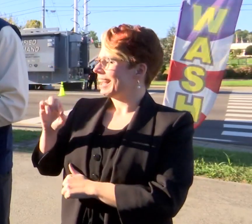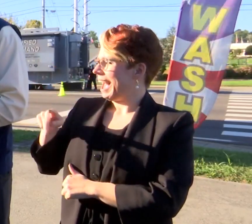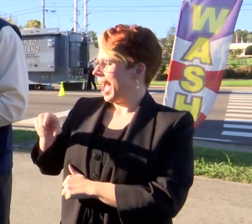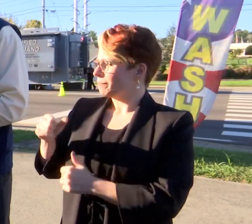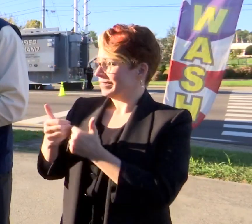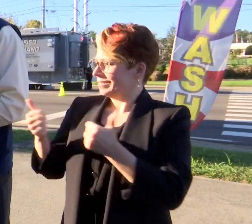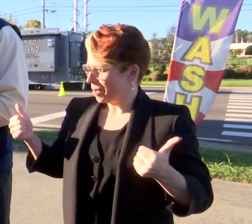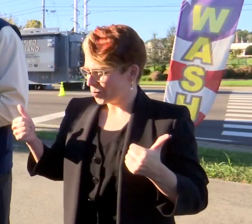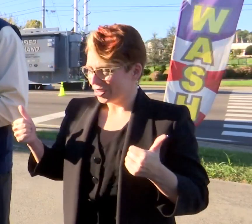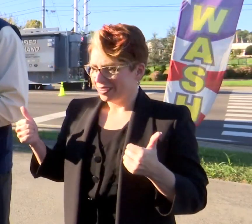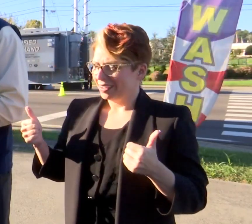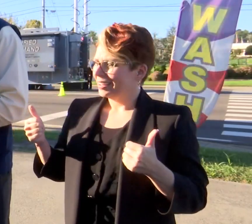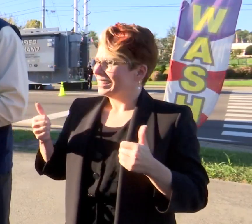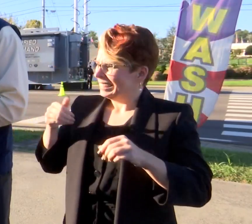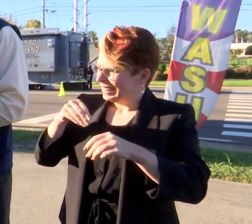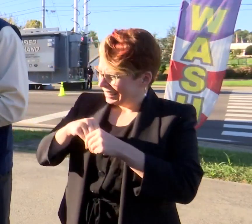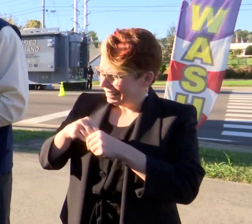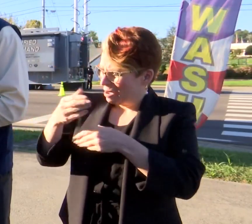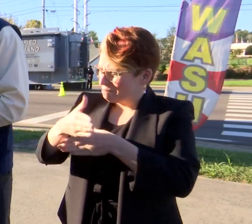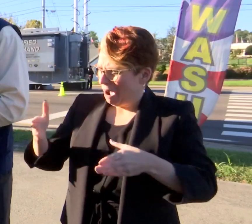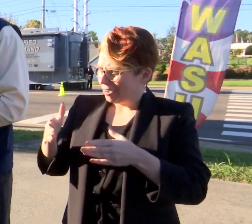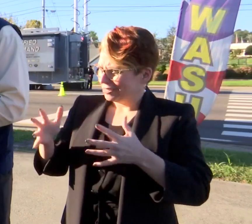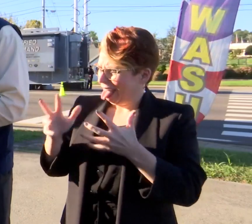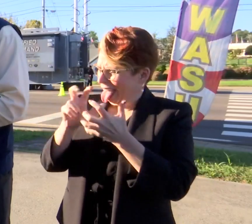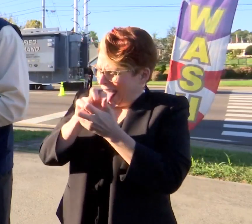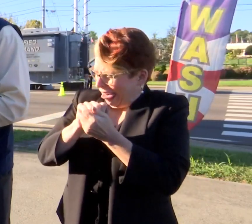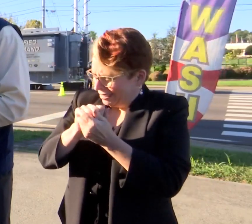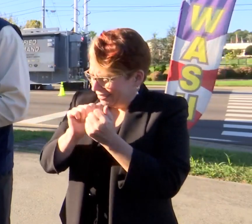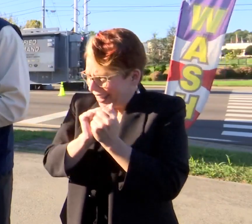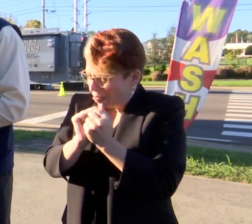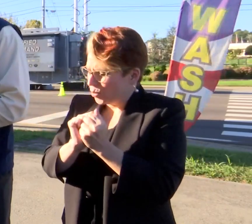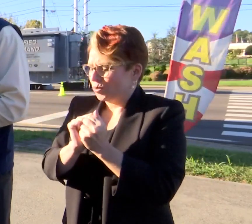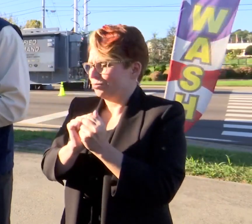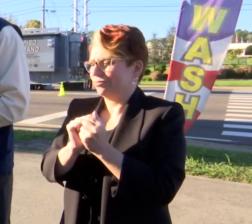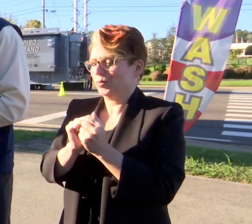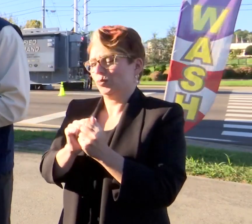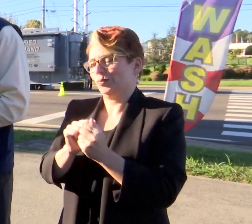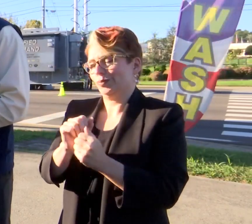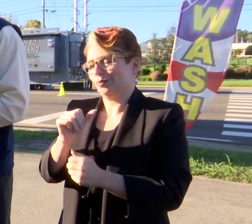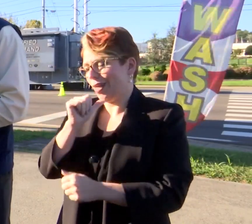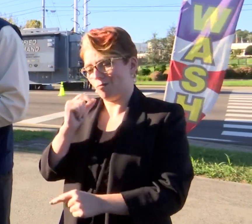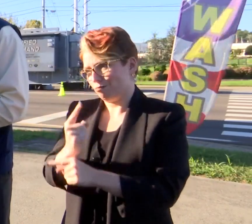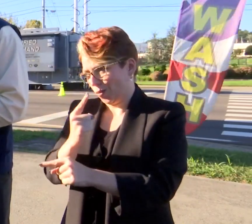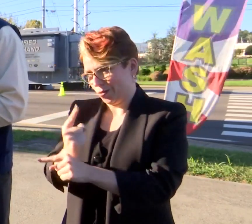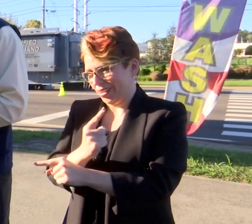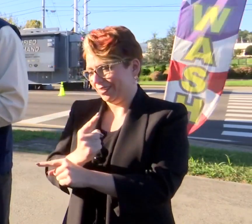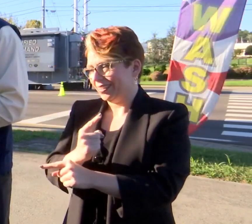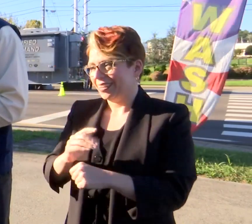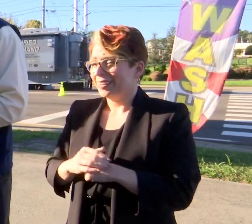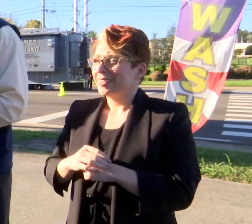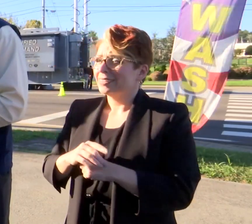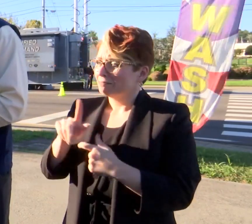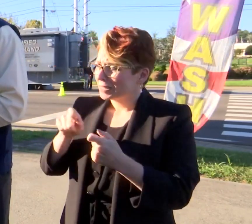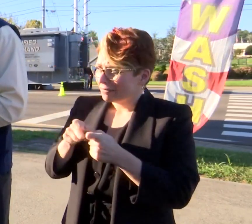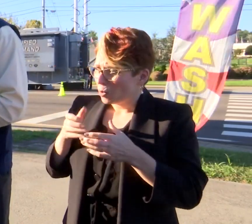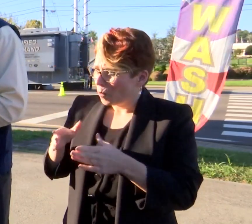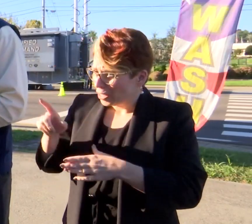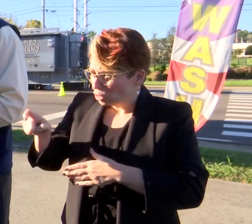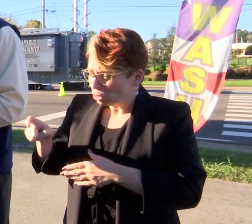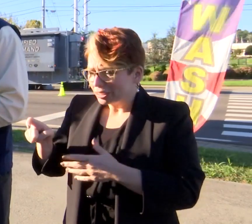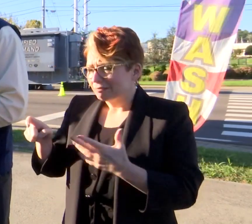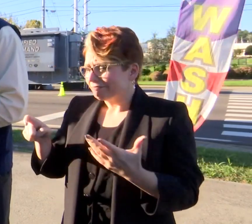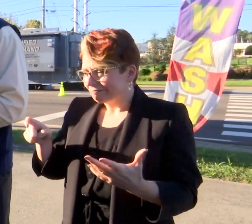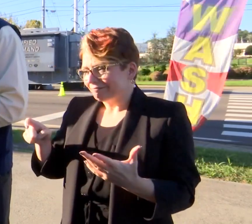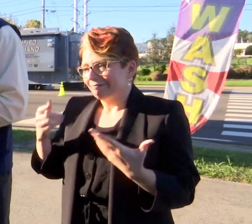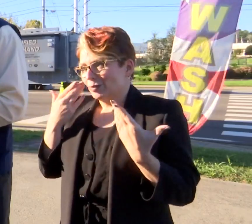it was not stored in the proper manner. Could it have caused a bigger problem later? Absolutely. We don't know what that is exactly, but certainly it could have been worse than it